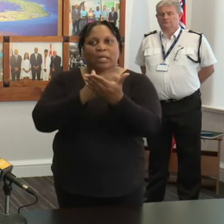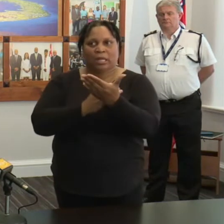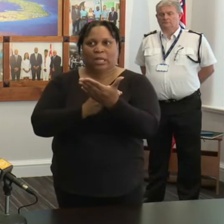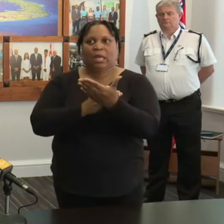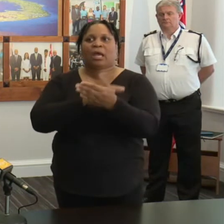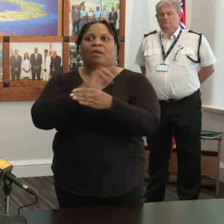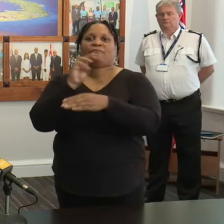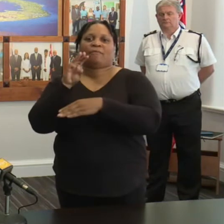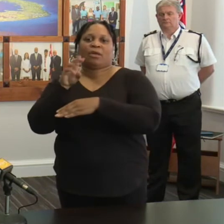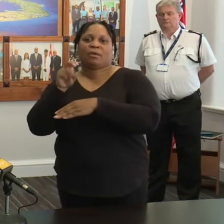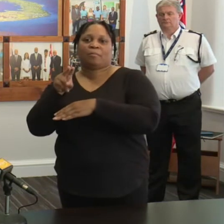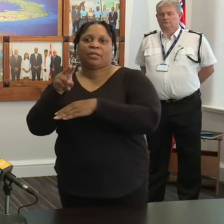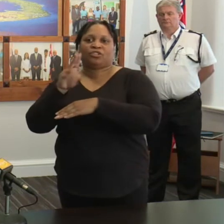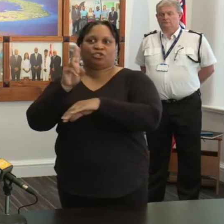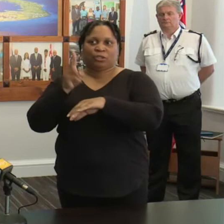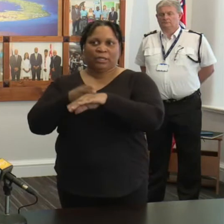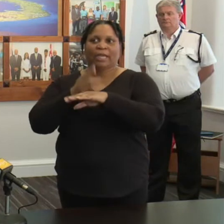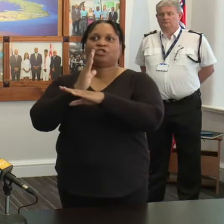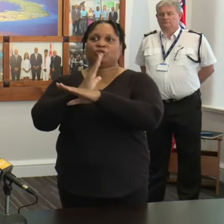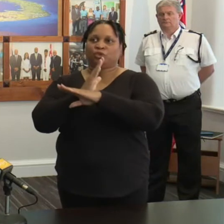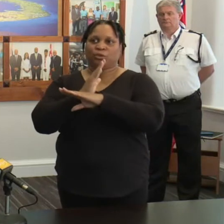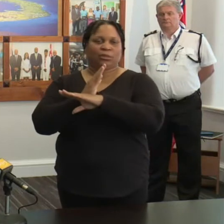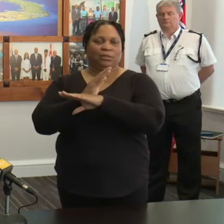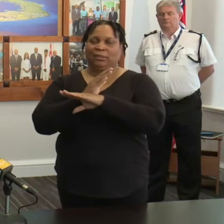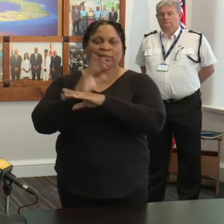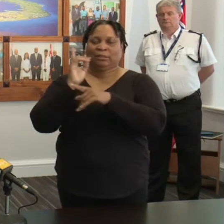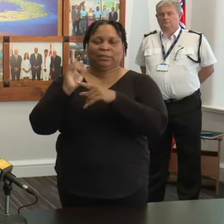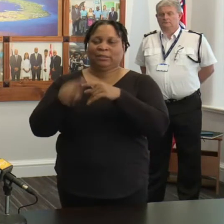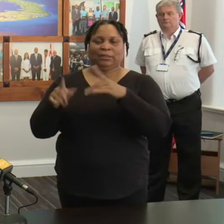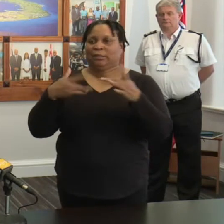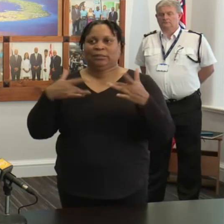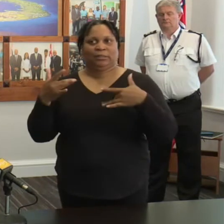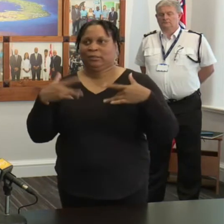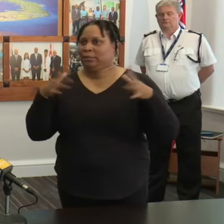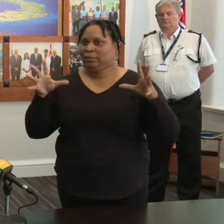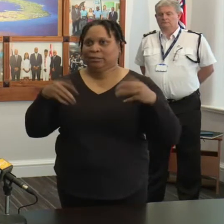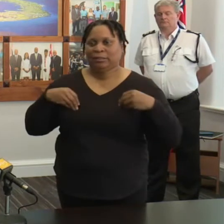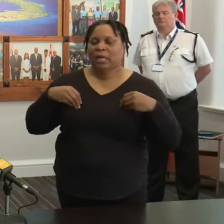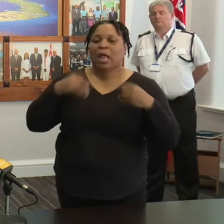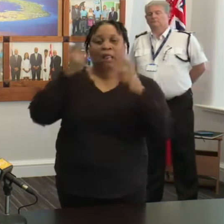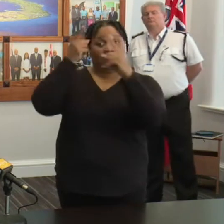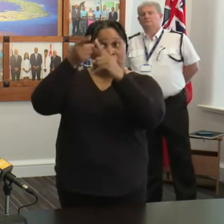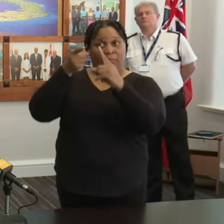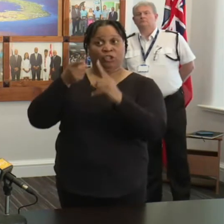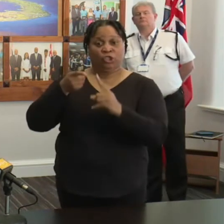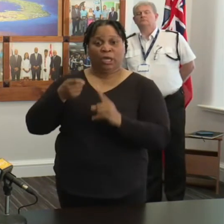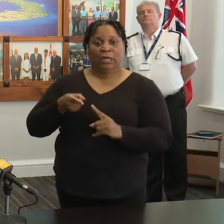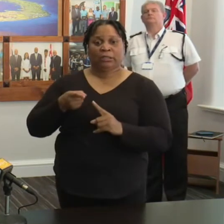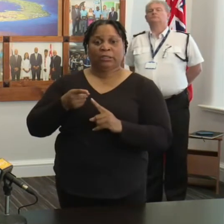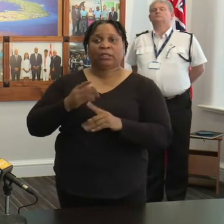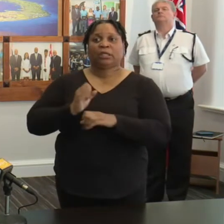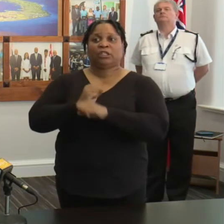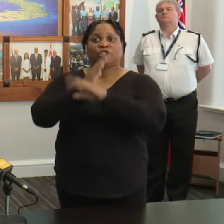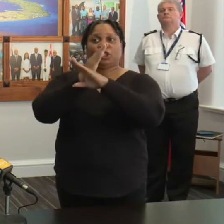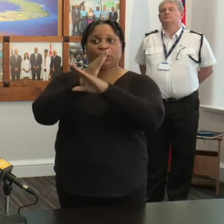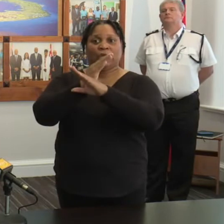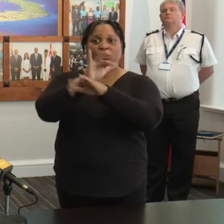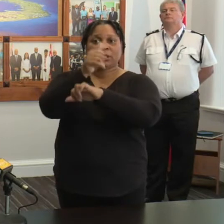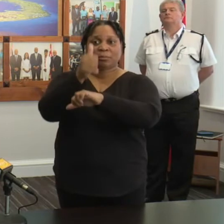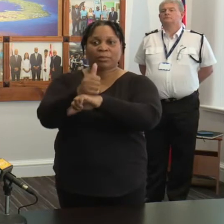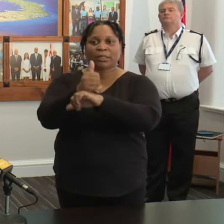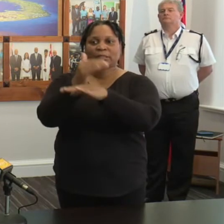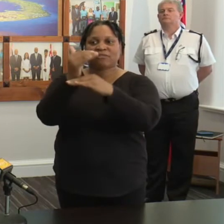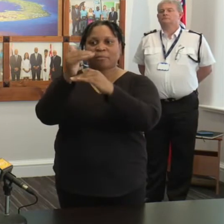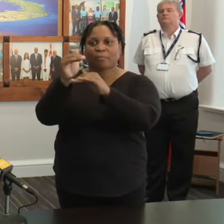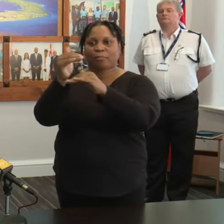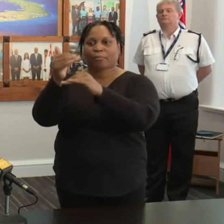National Security will most likely not be considered. The objective of shelter in place is for